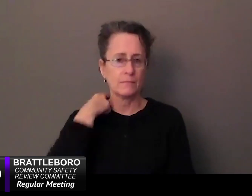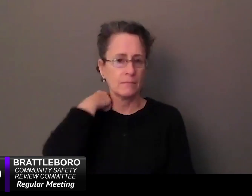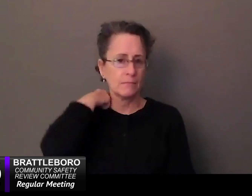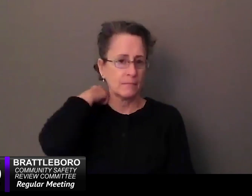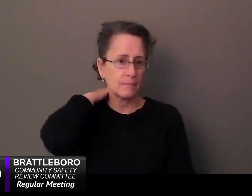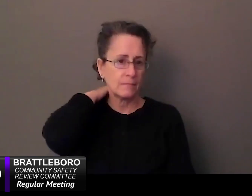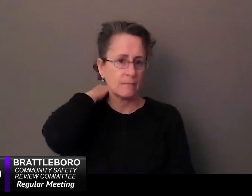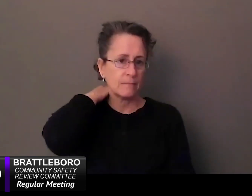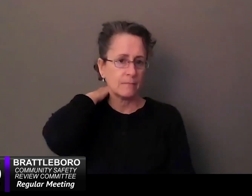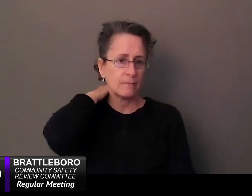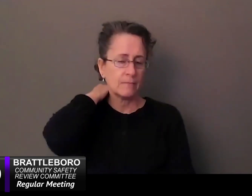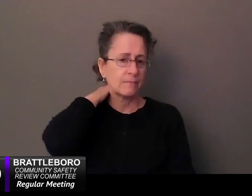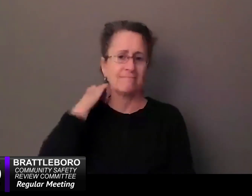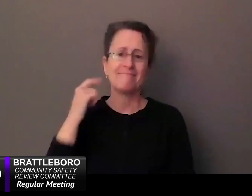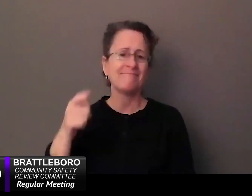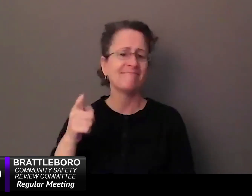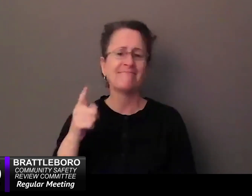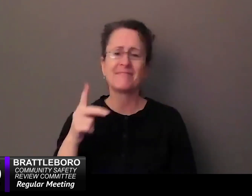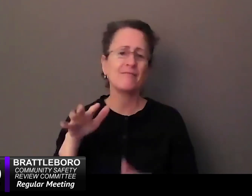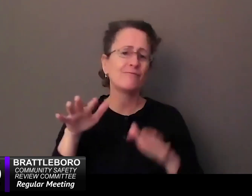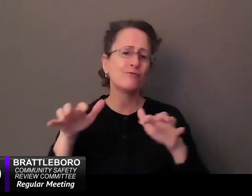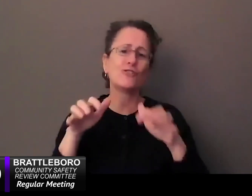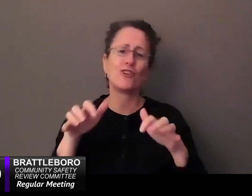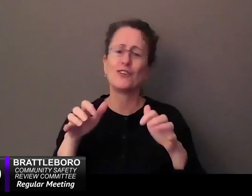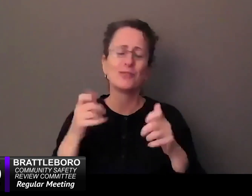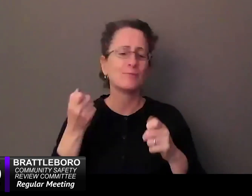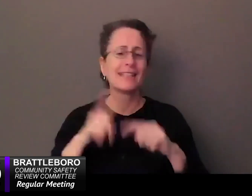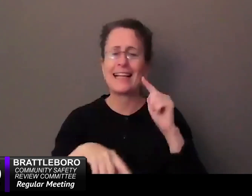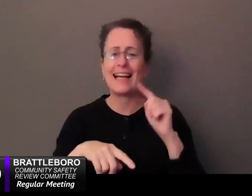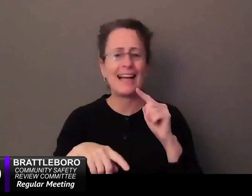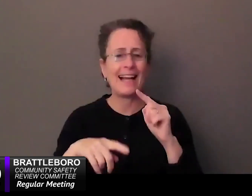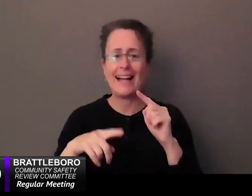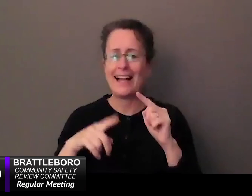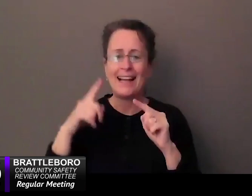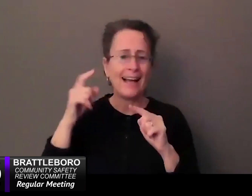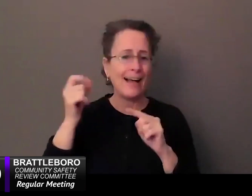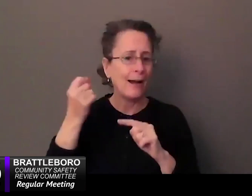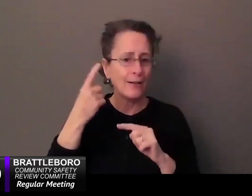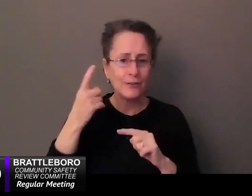You're still pretty frozen, so if you can use the chat, that'd be great. It's working well.